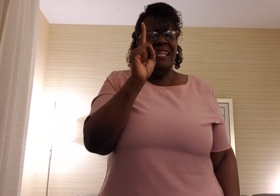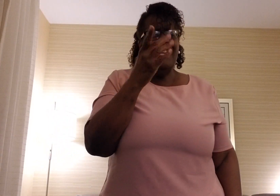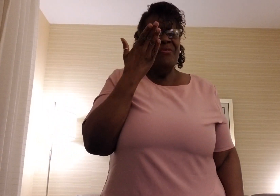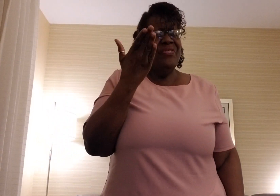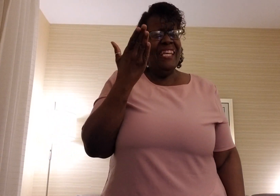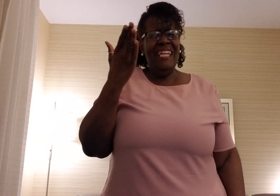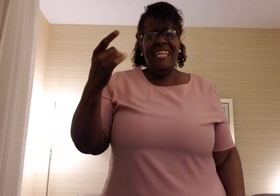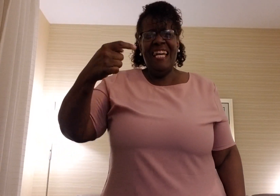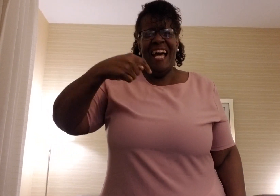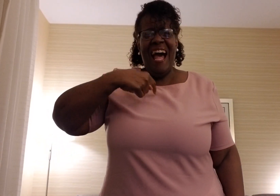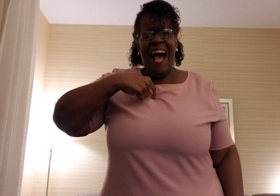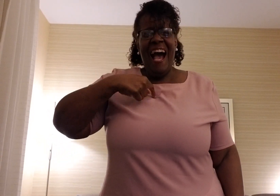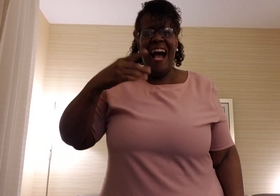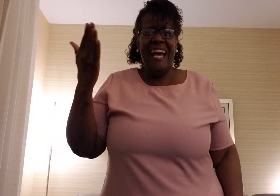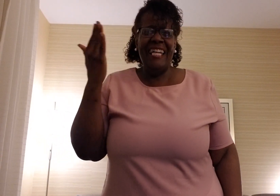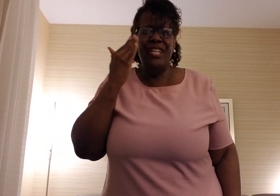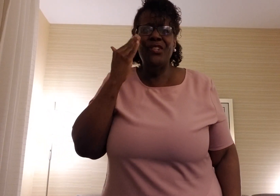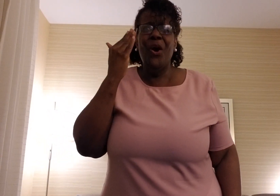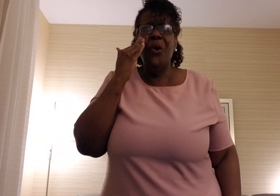one thing I know.